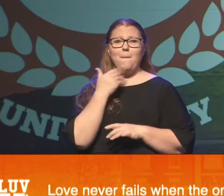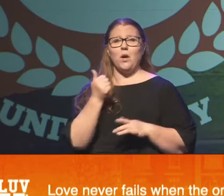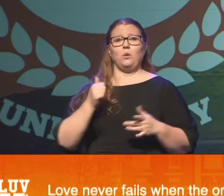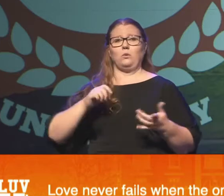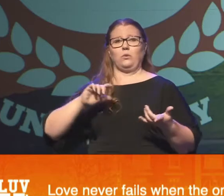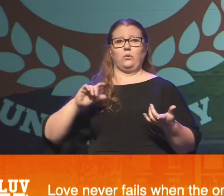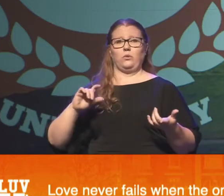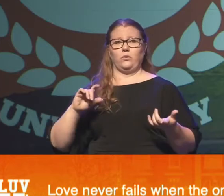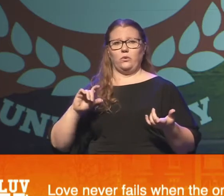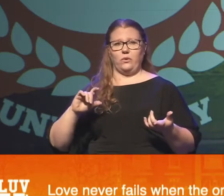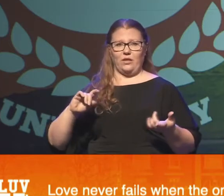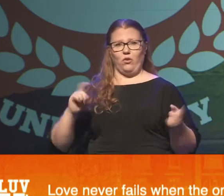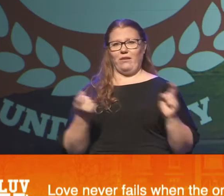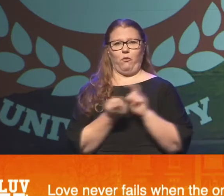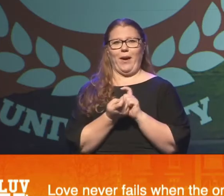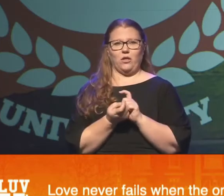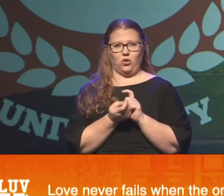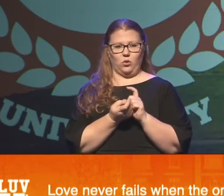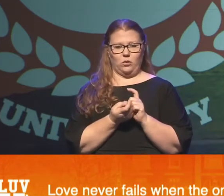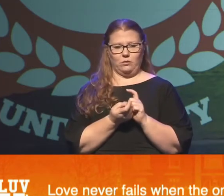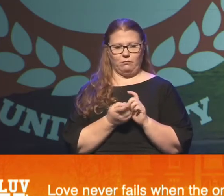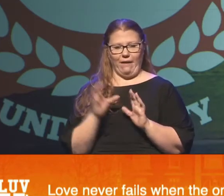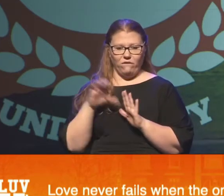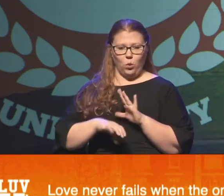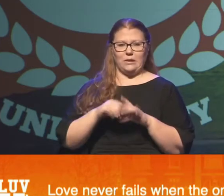transformational force in the universe.